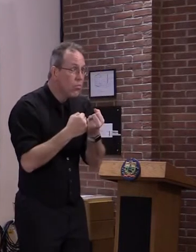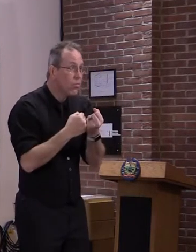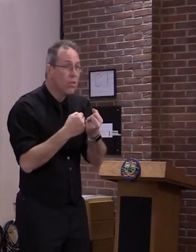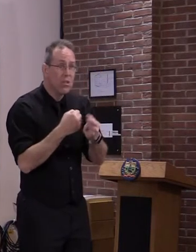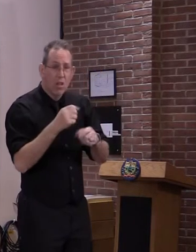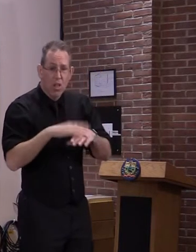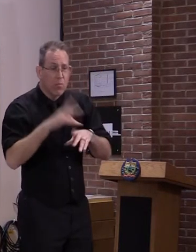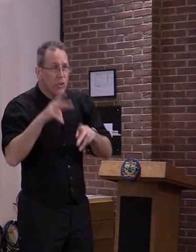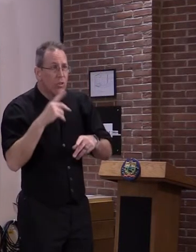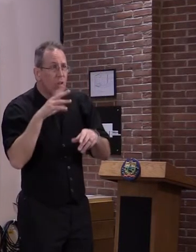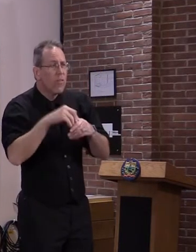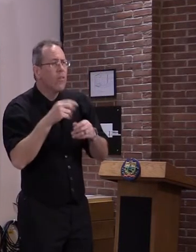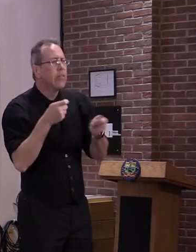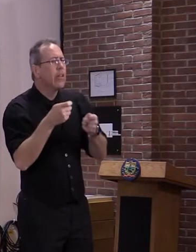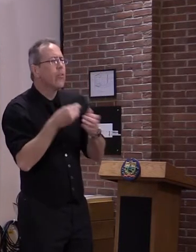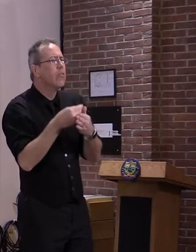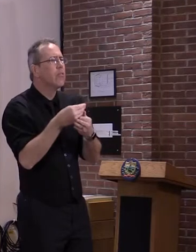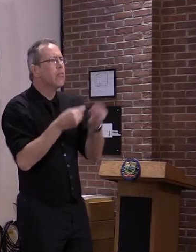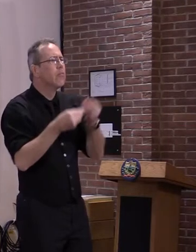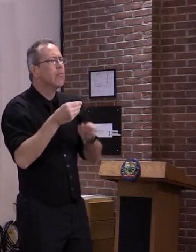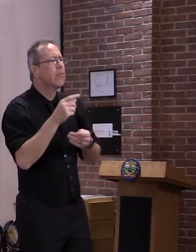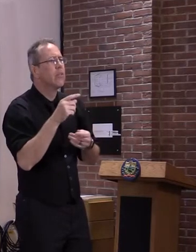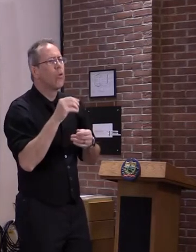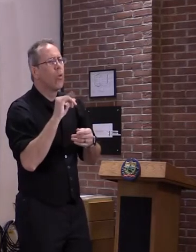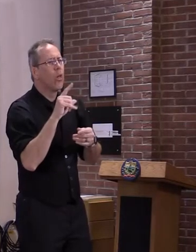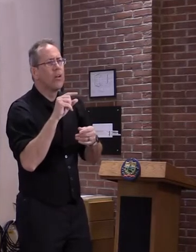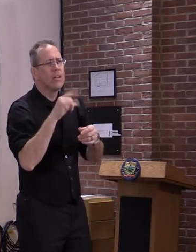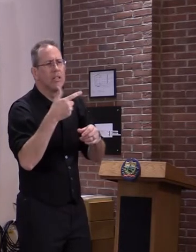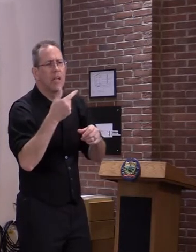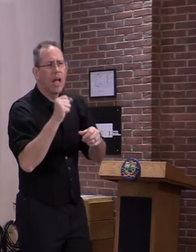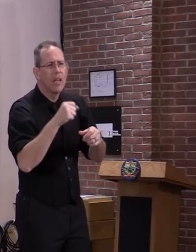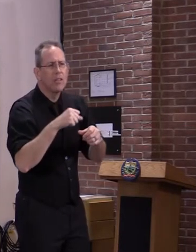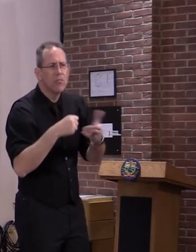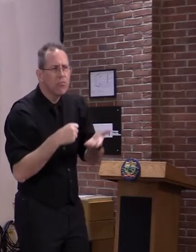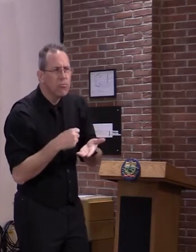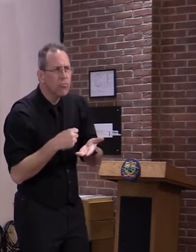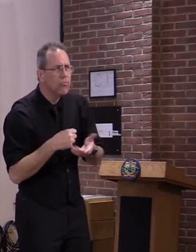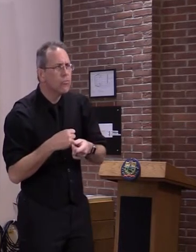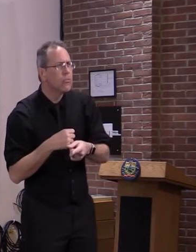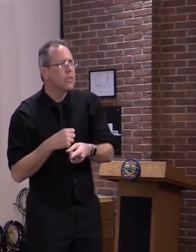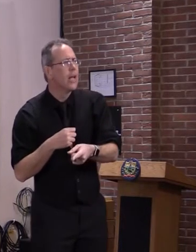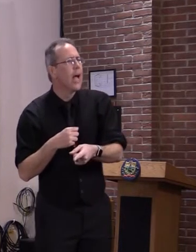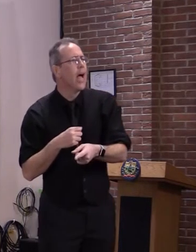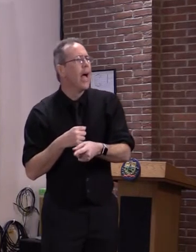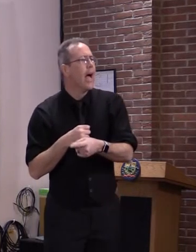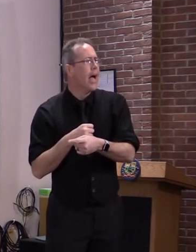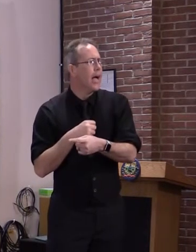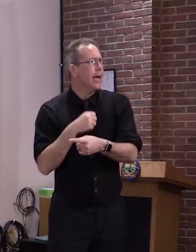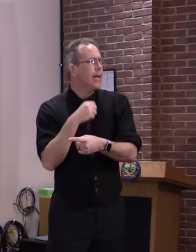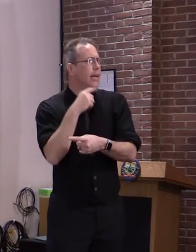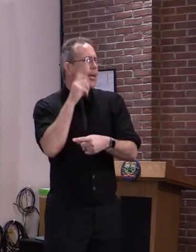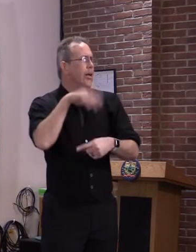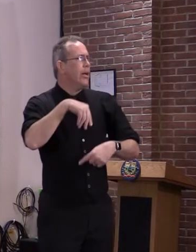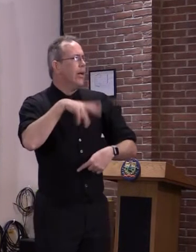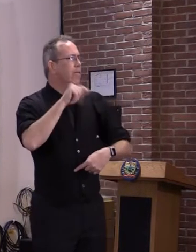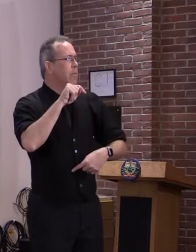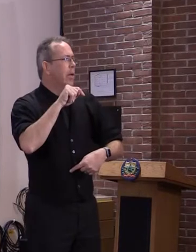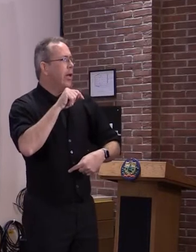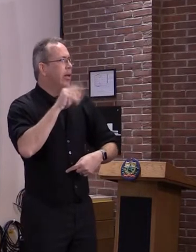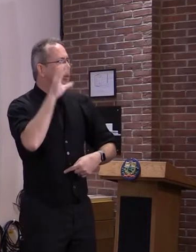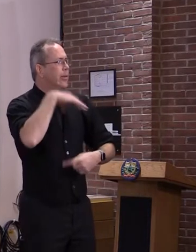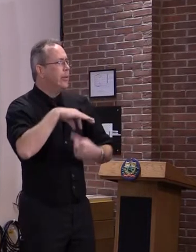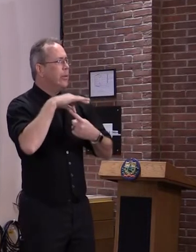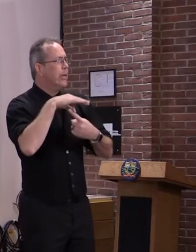to do all we can as a country. We're not just facing this as a state. We need some revenue to match the